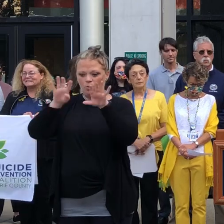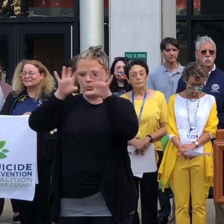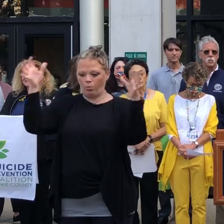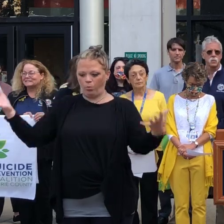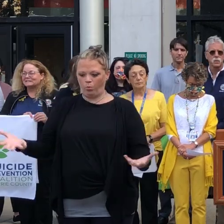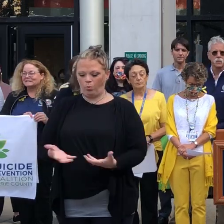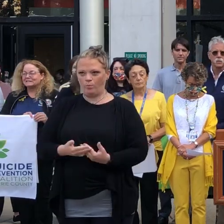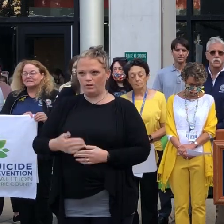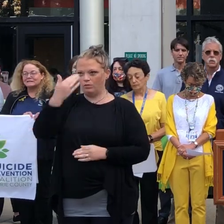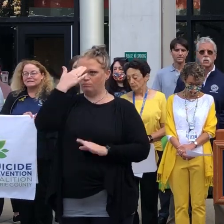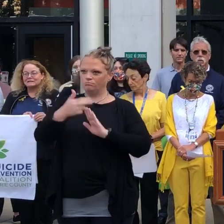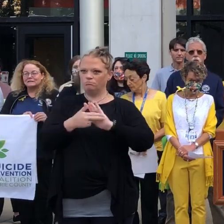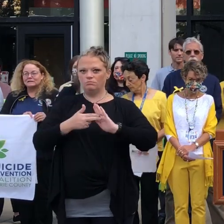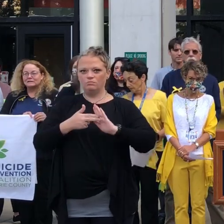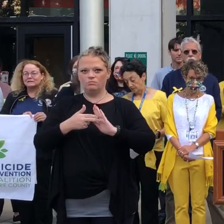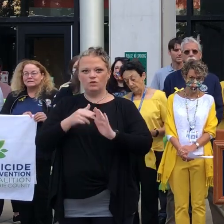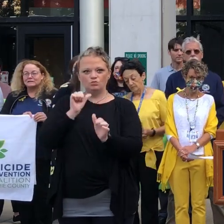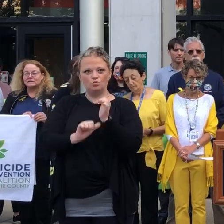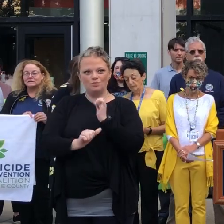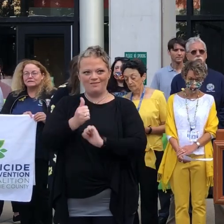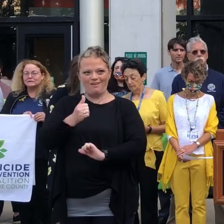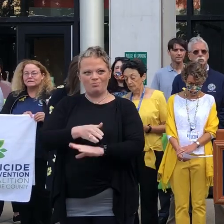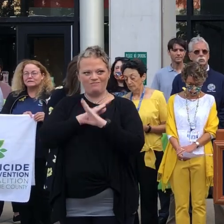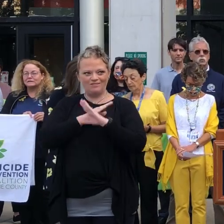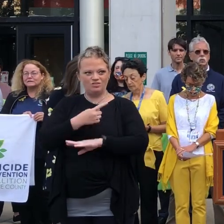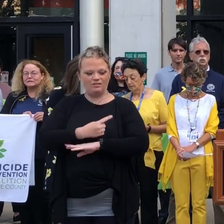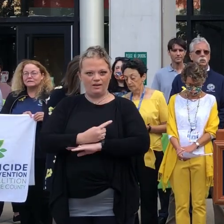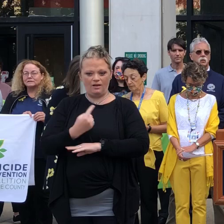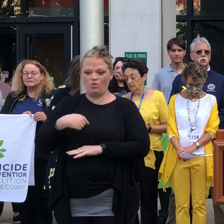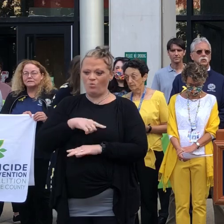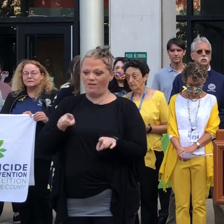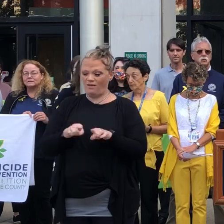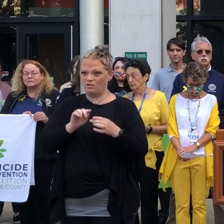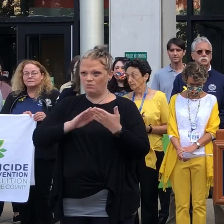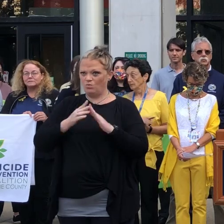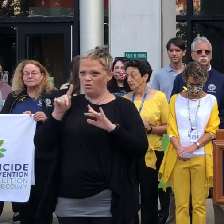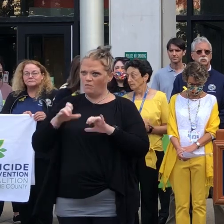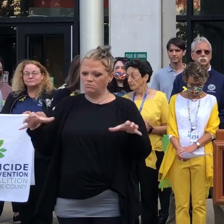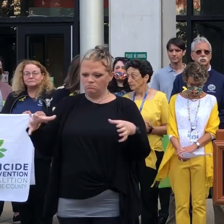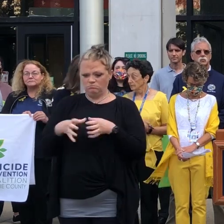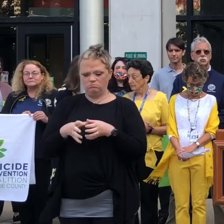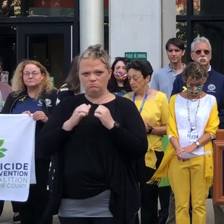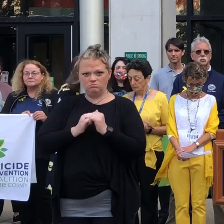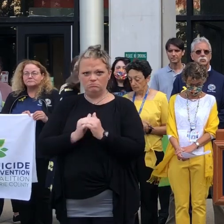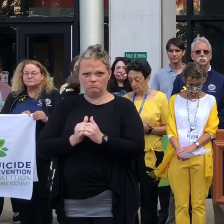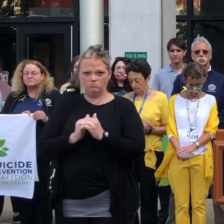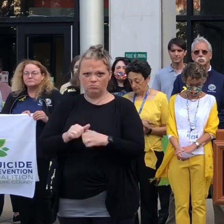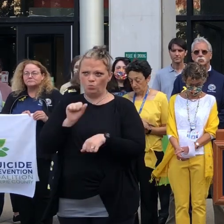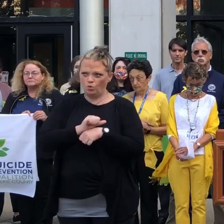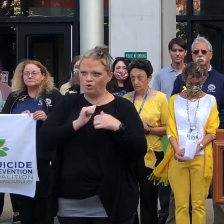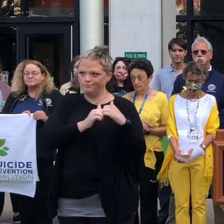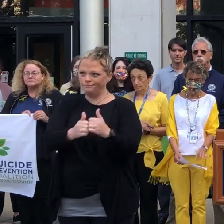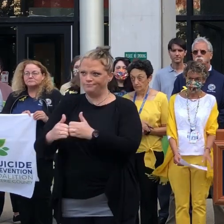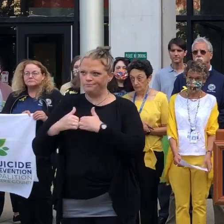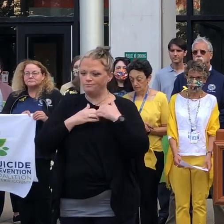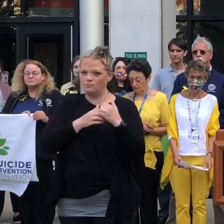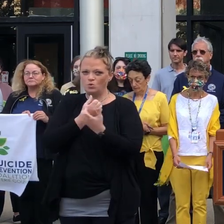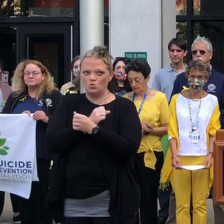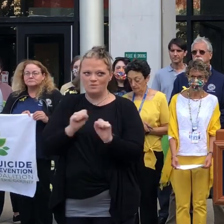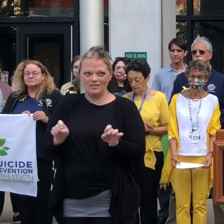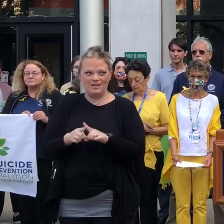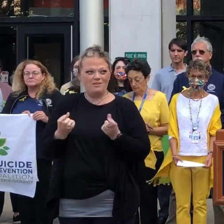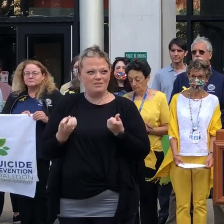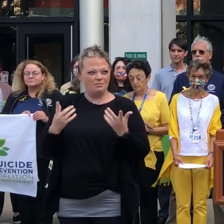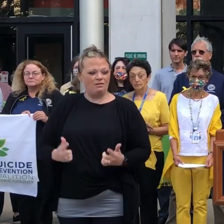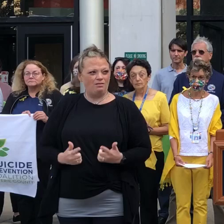as Suicide Awareness Prevention Day, and how we as a community must come together to work together to save as many